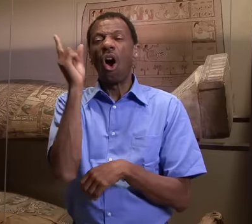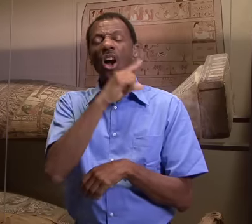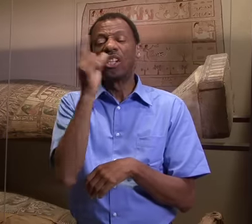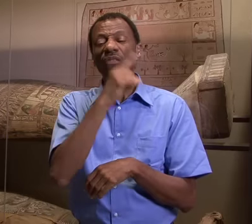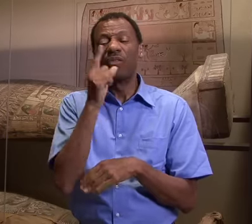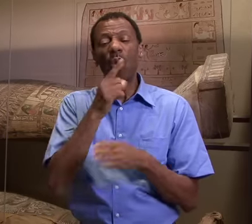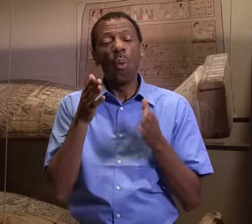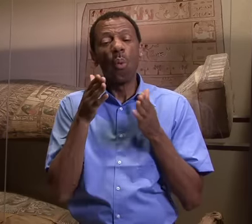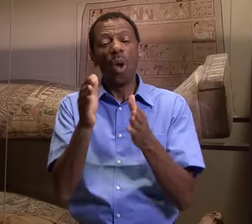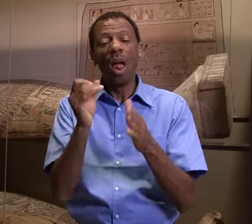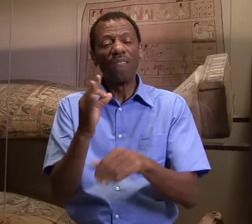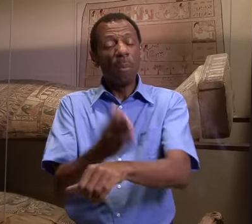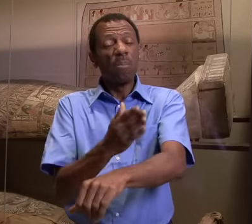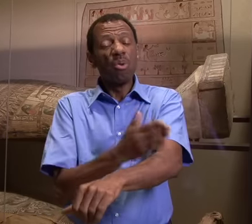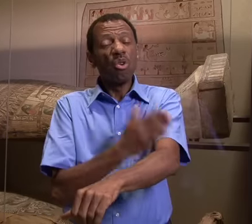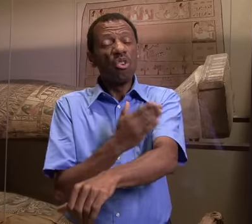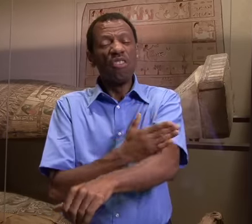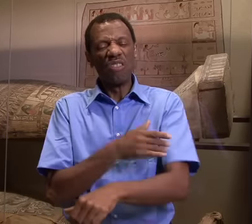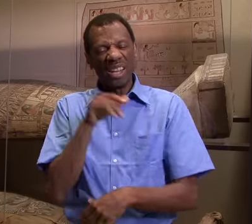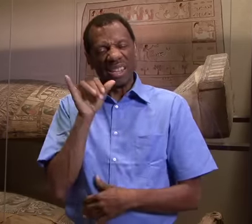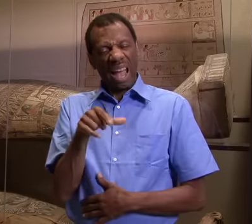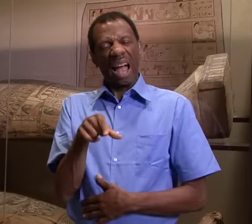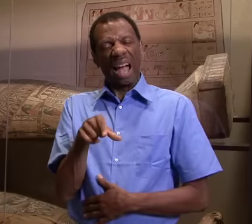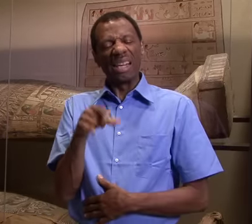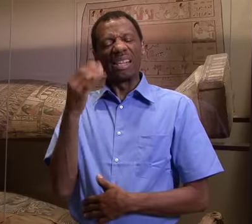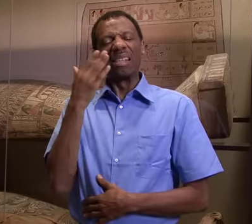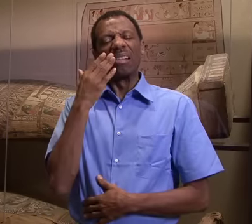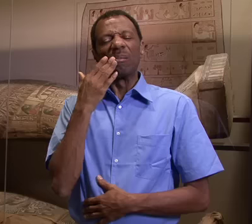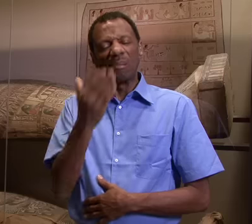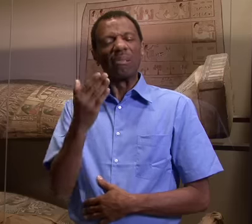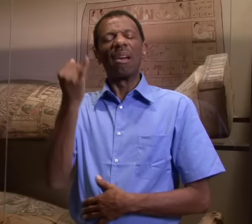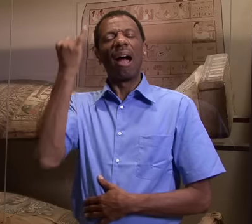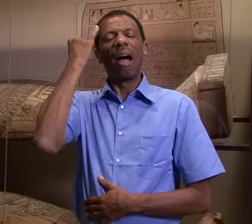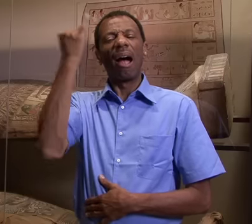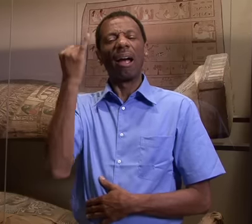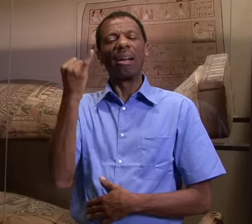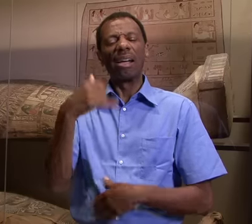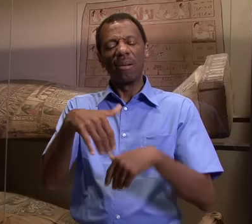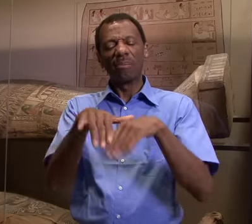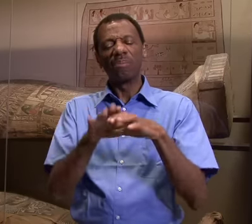many centuries developed artificial ways of improving upon the same effect.